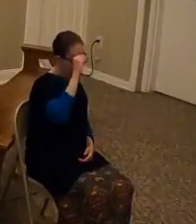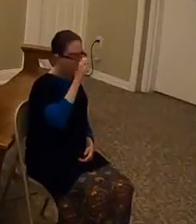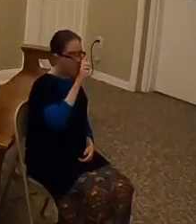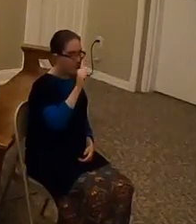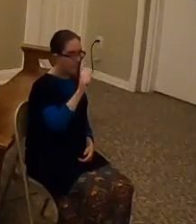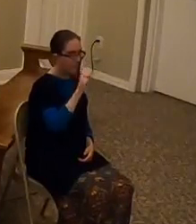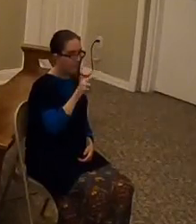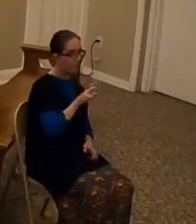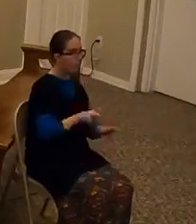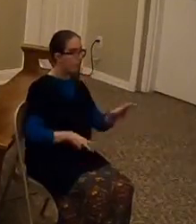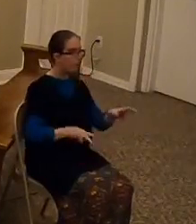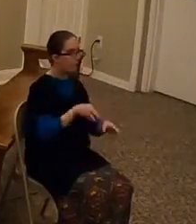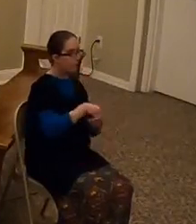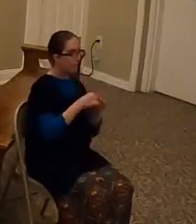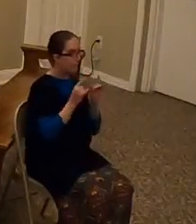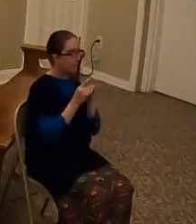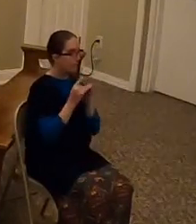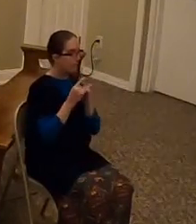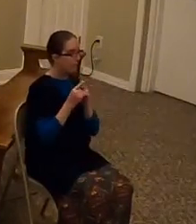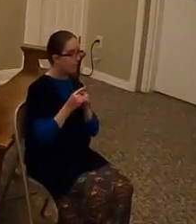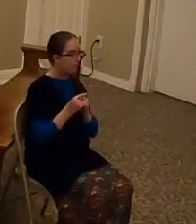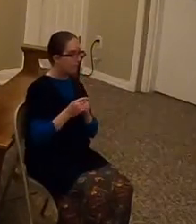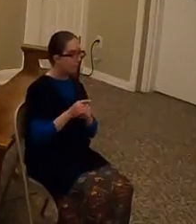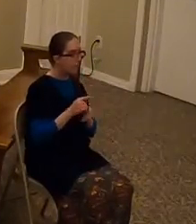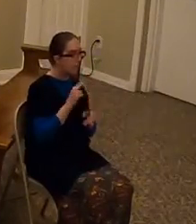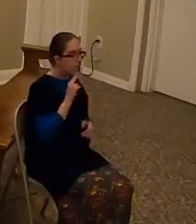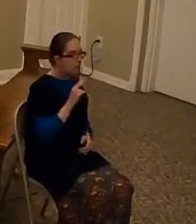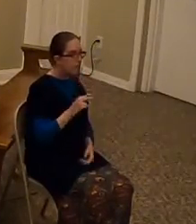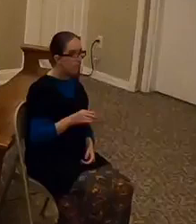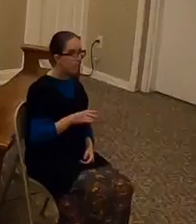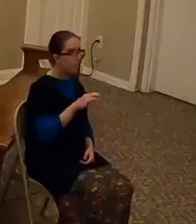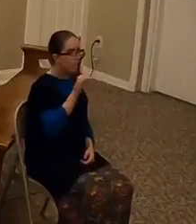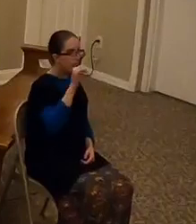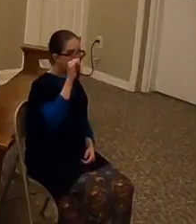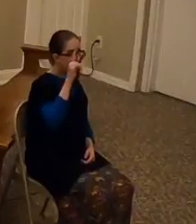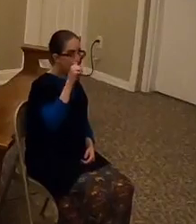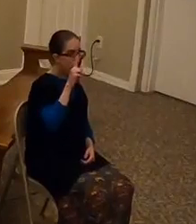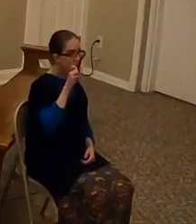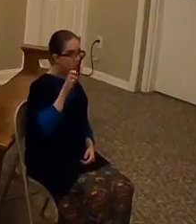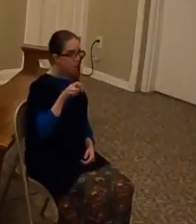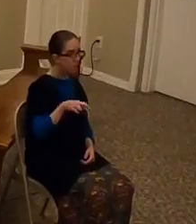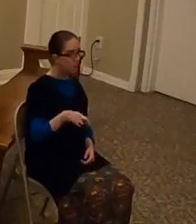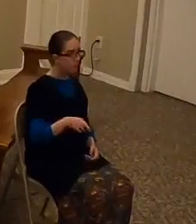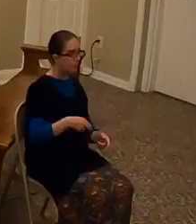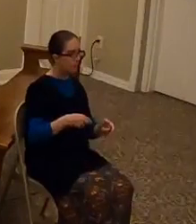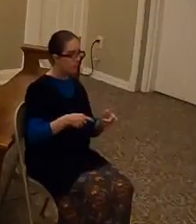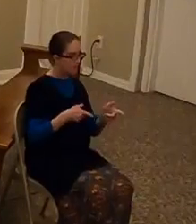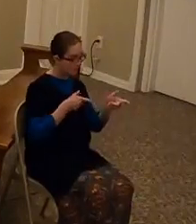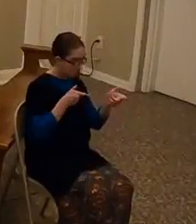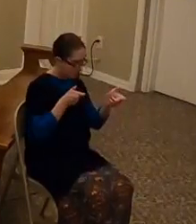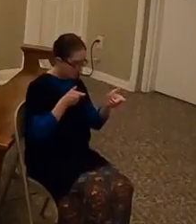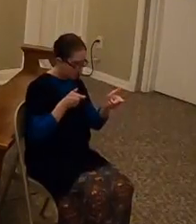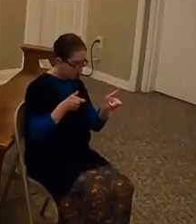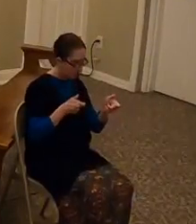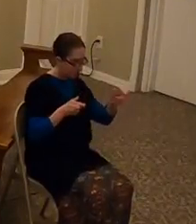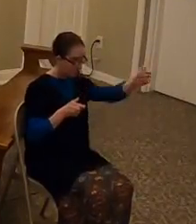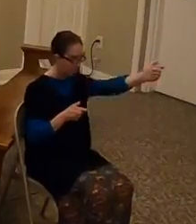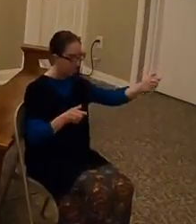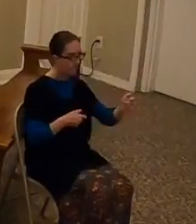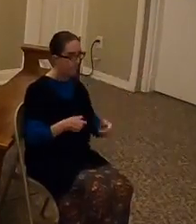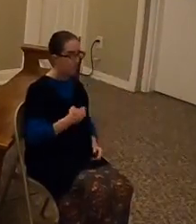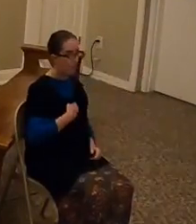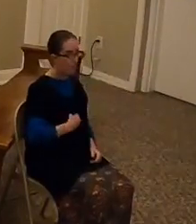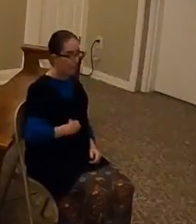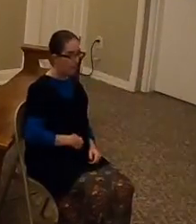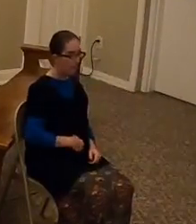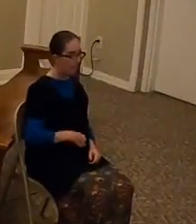Esau bebopping up in the camp. He's been out deer hunting. Obviously, he's not a good hunter because he ain't come back with no meat. He's hungry.